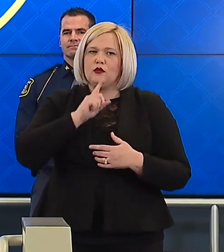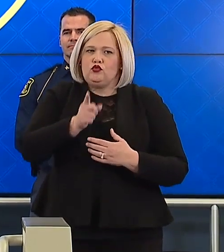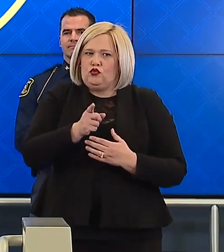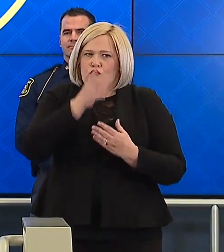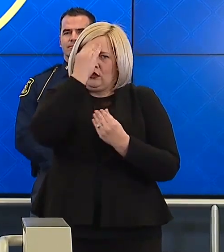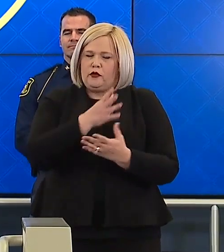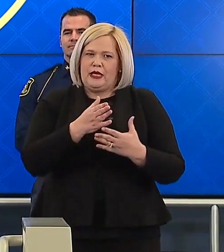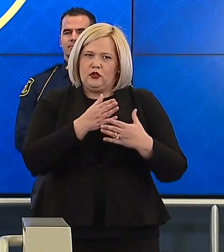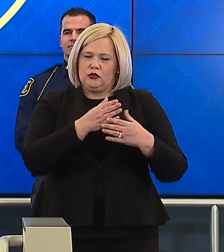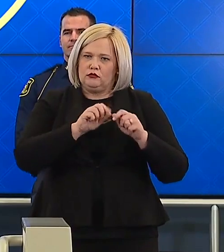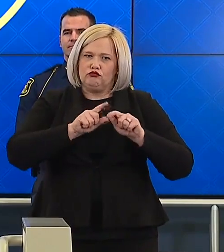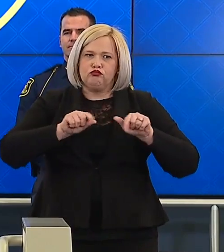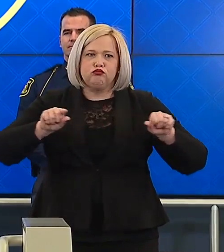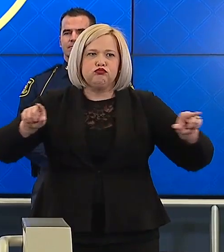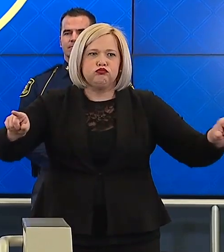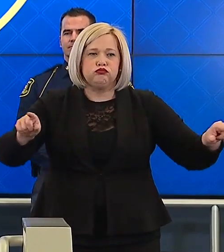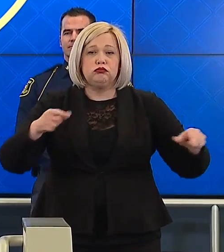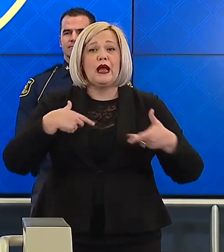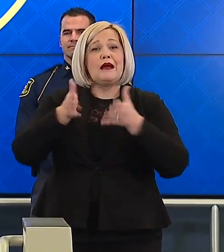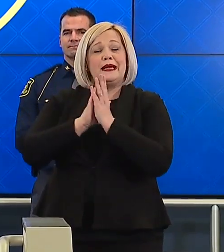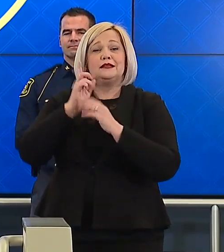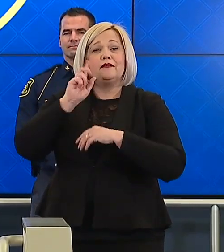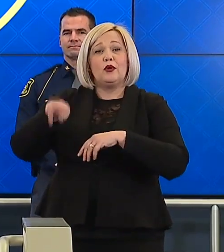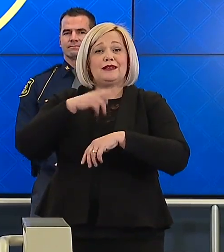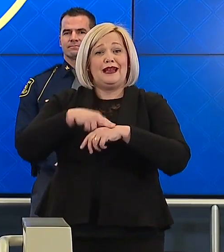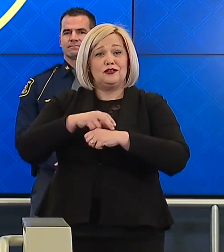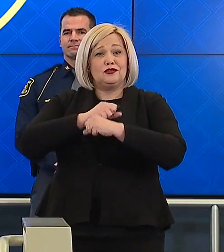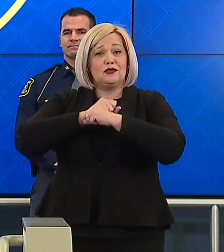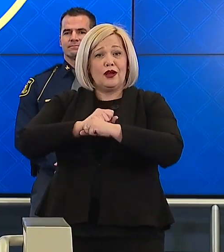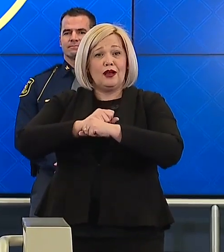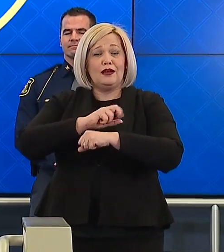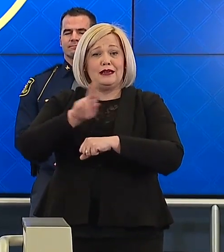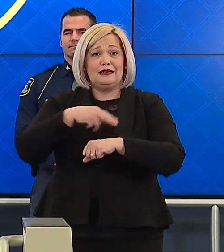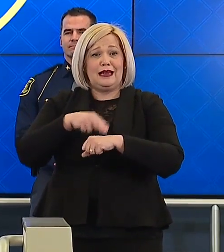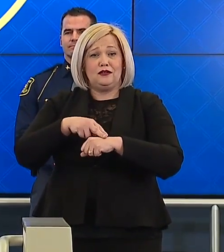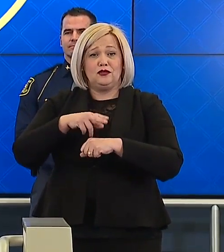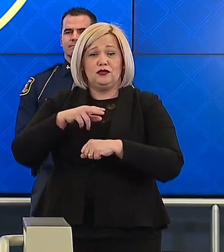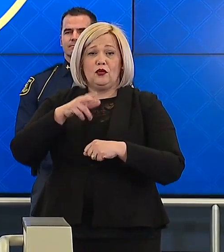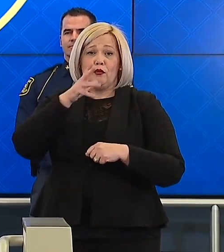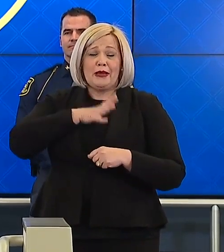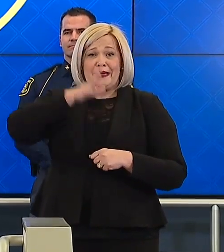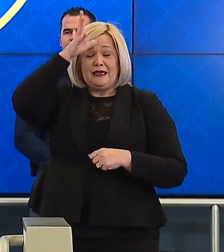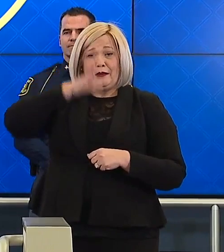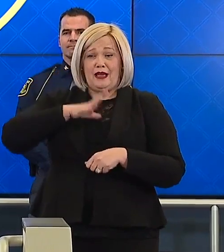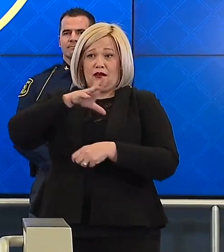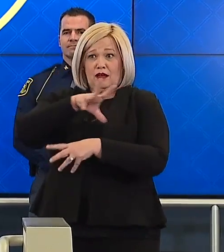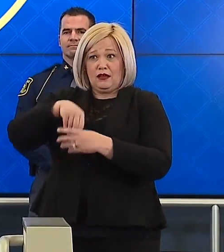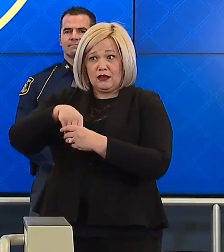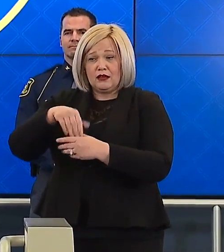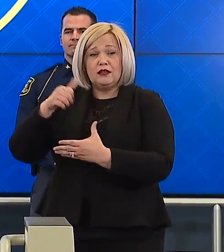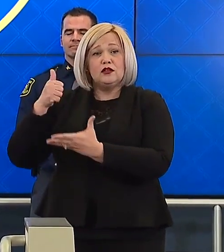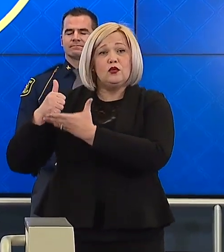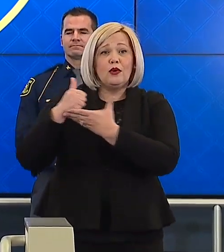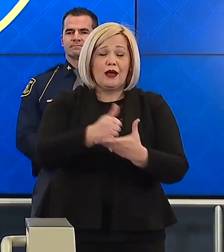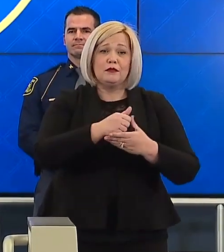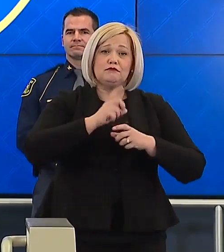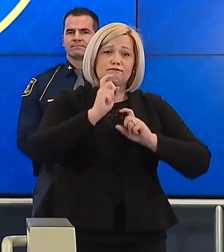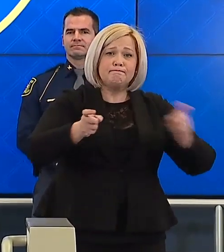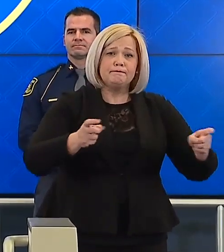I'm asking for funding for our National Guardsmen and Guardswomen to help distribute food and